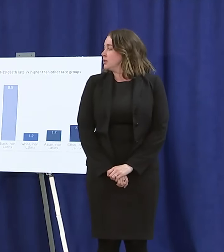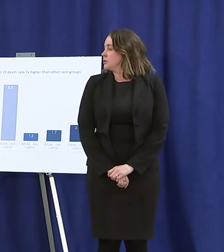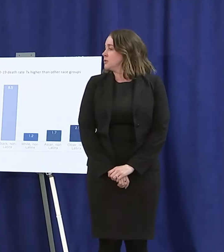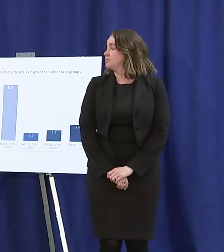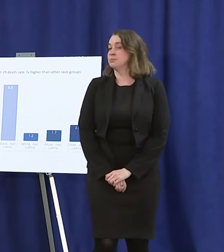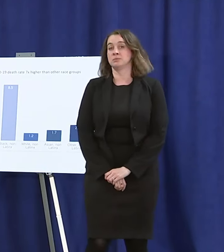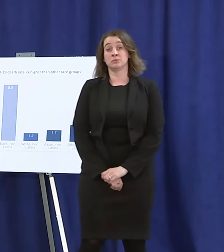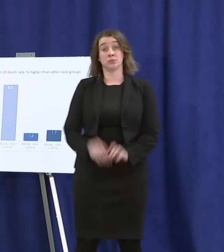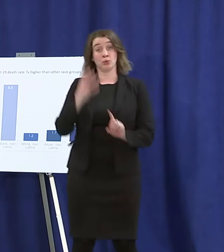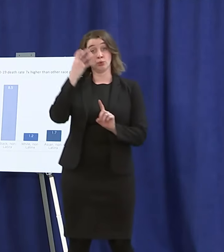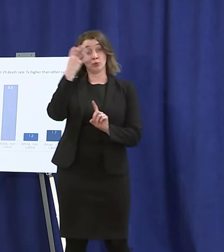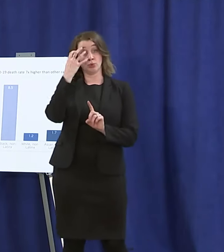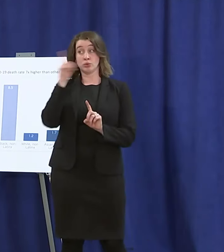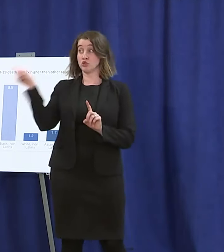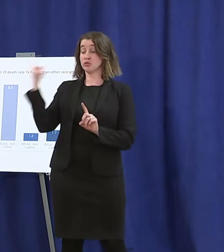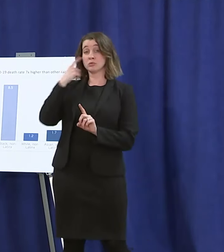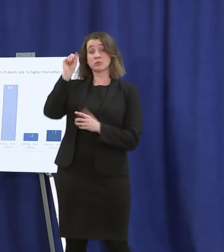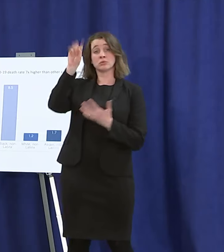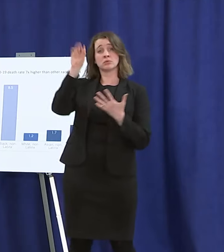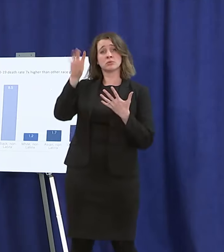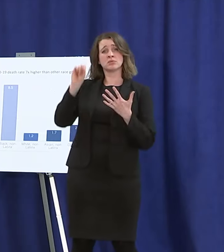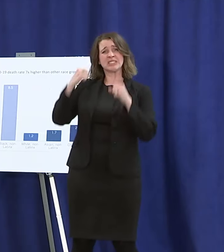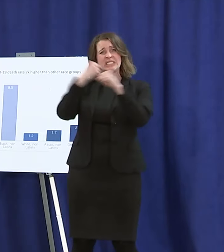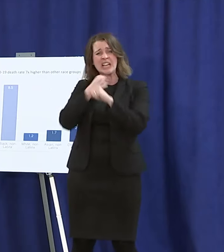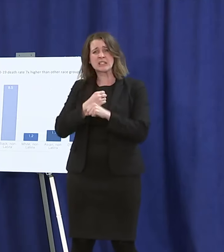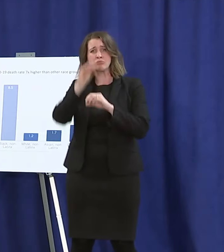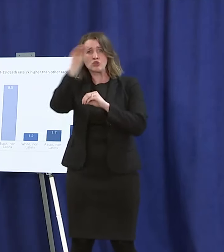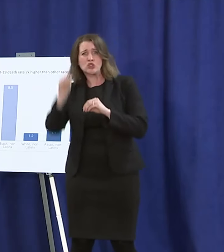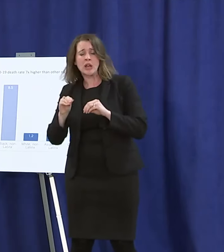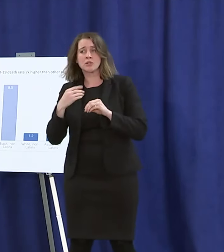Those numbers take your breath away. They really